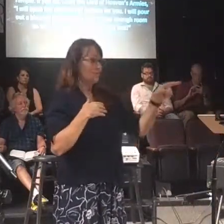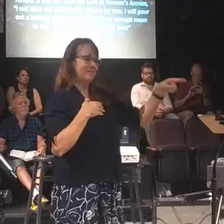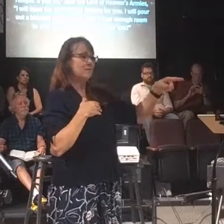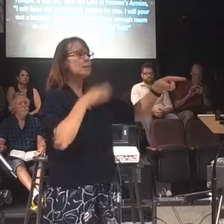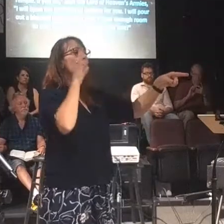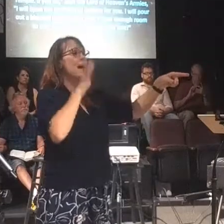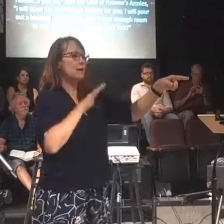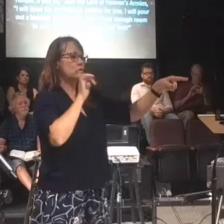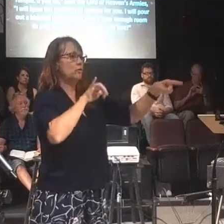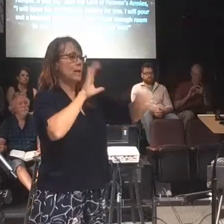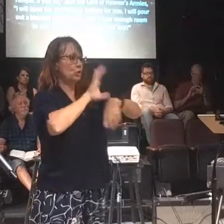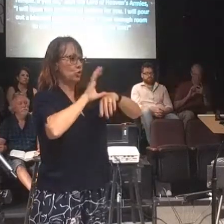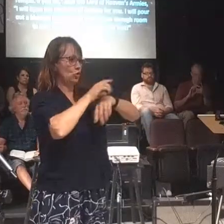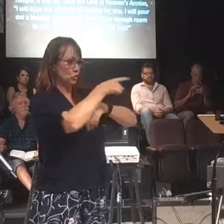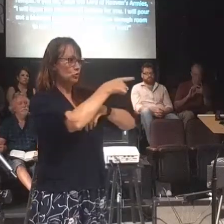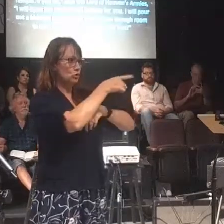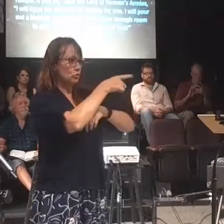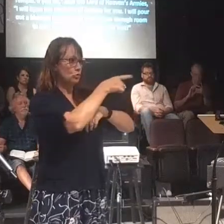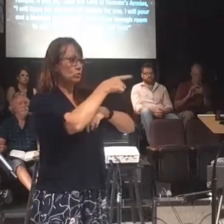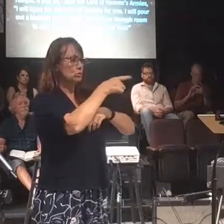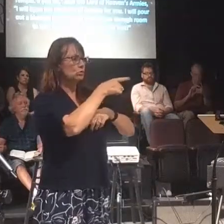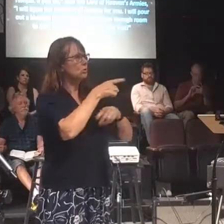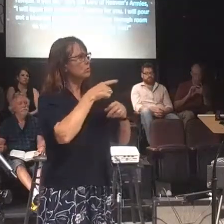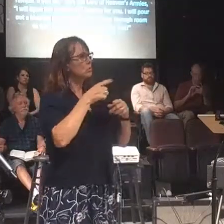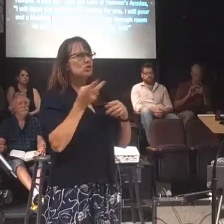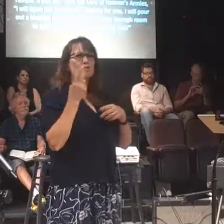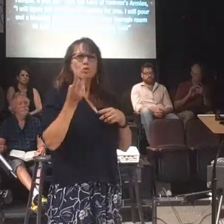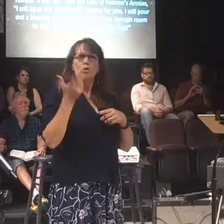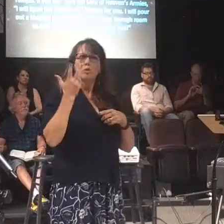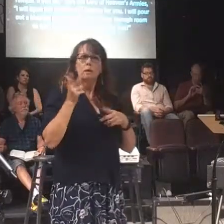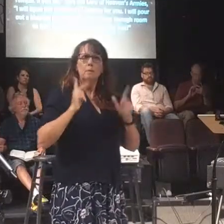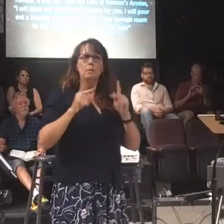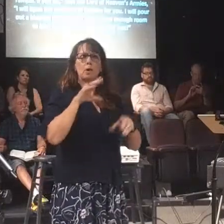church, "who made a lot of money